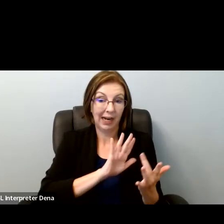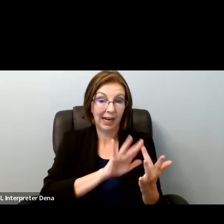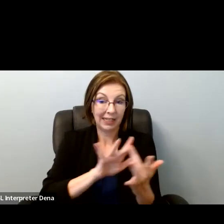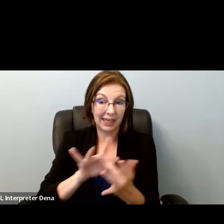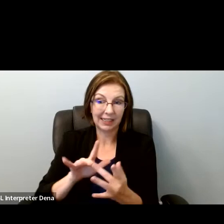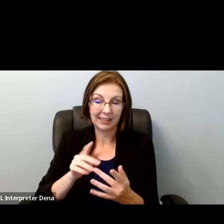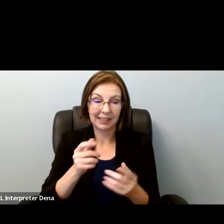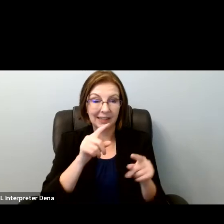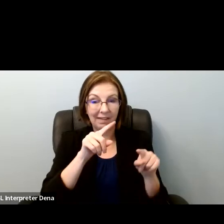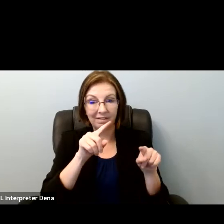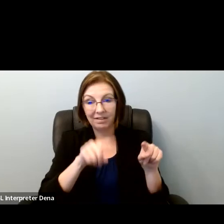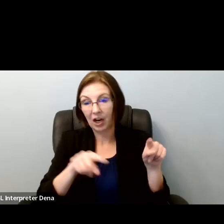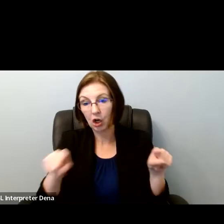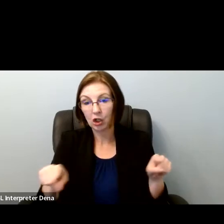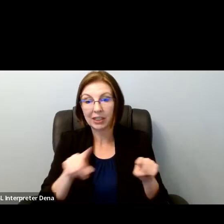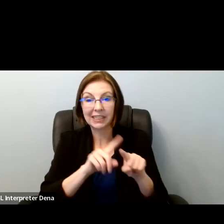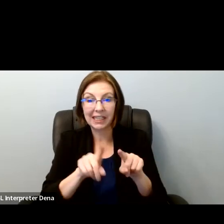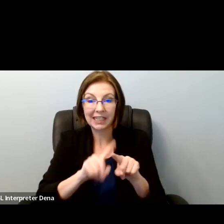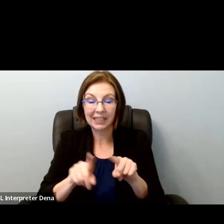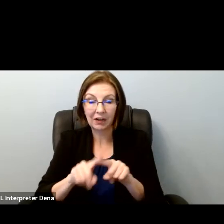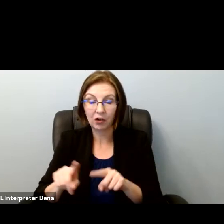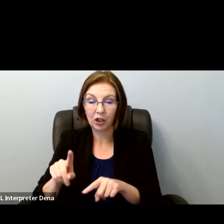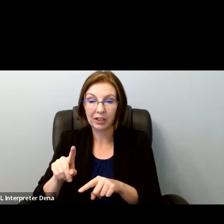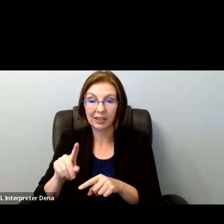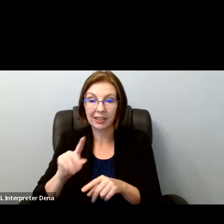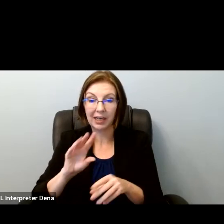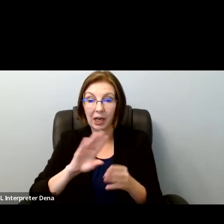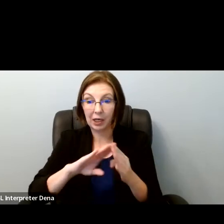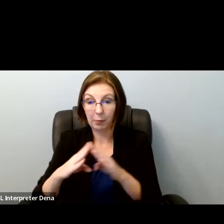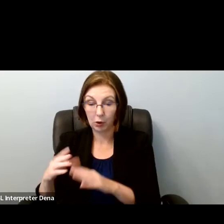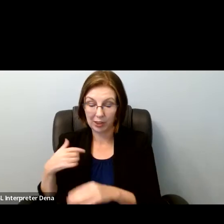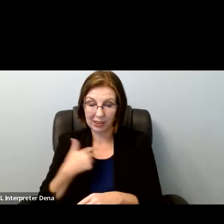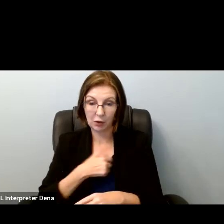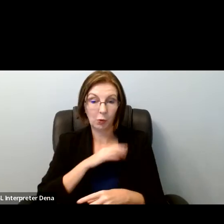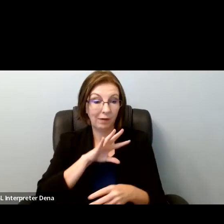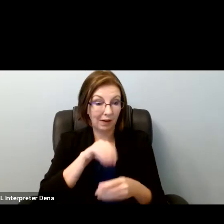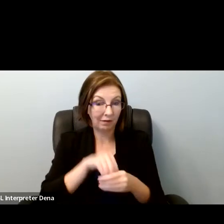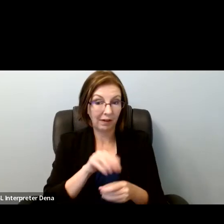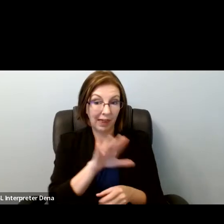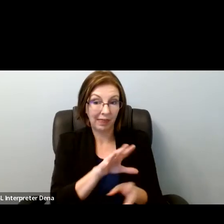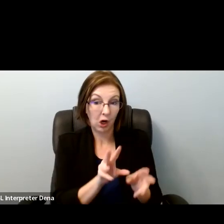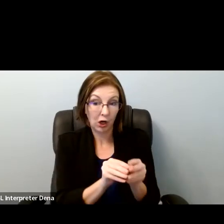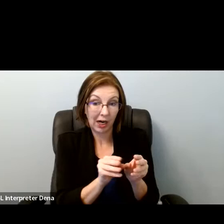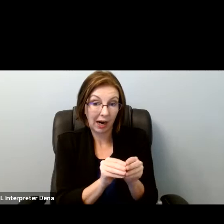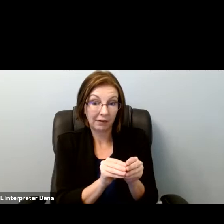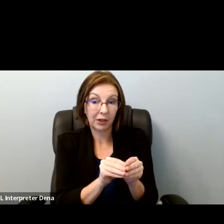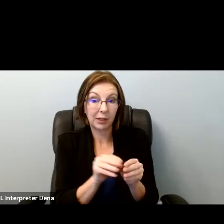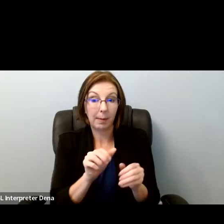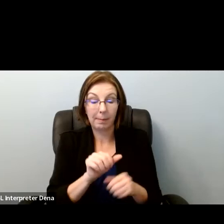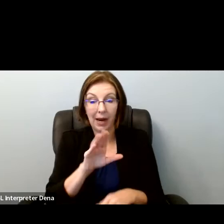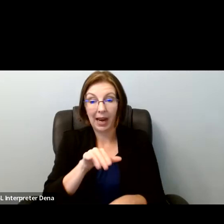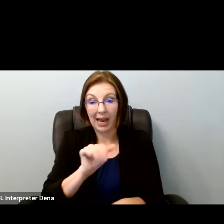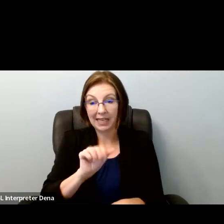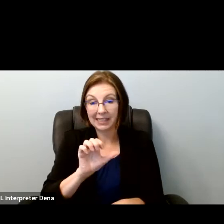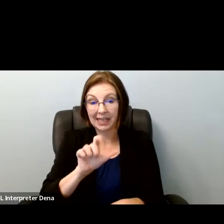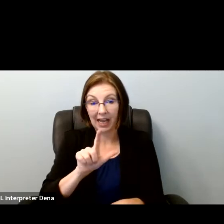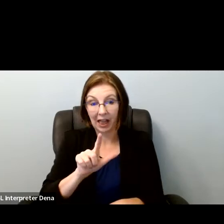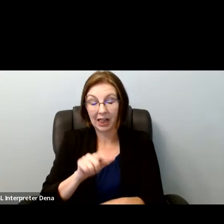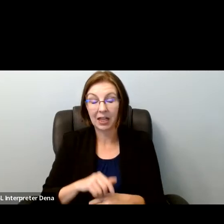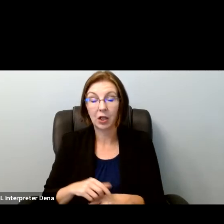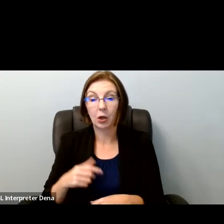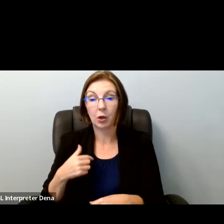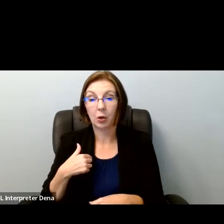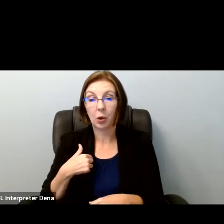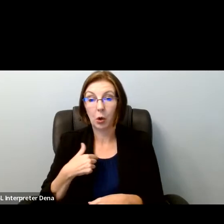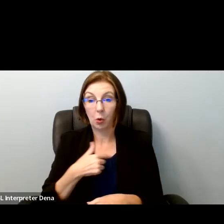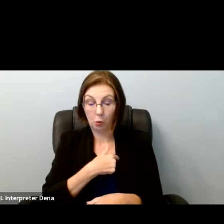various tribal nations. We have participated in conferences hosted by ACL. We have